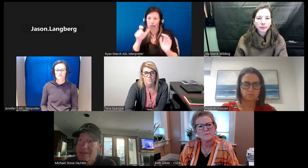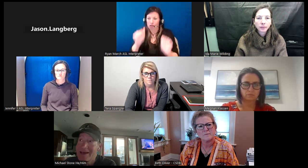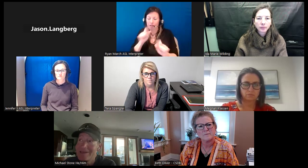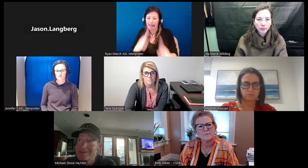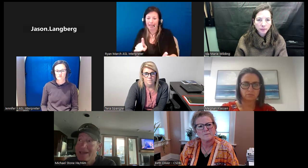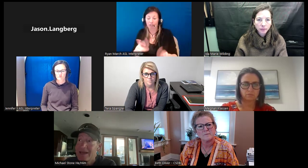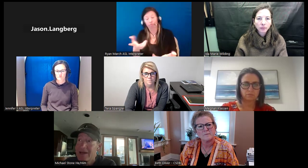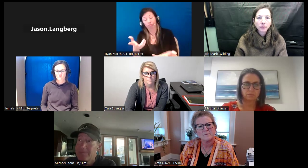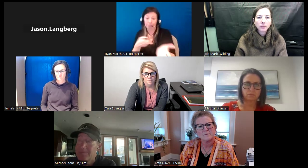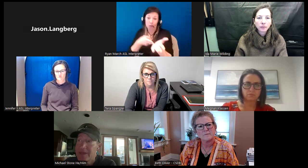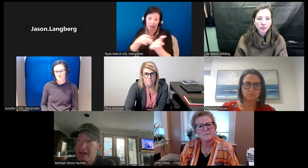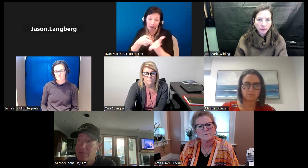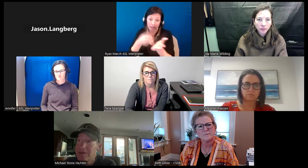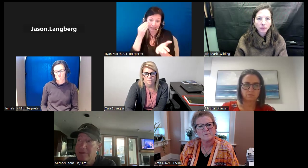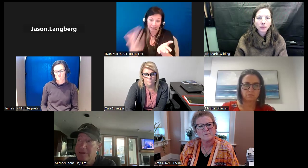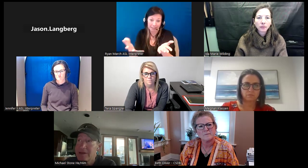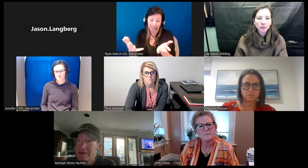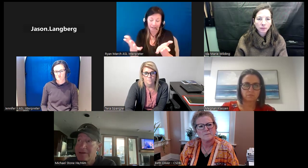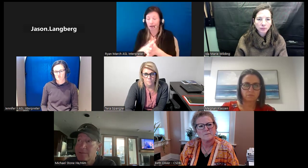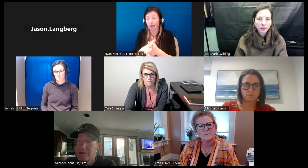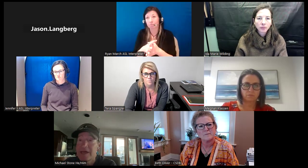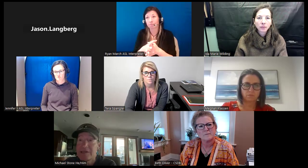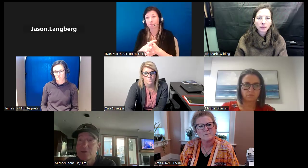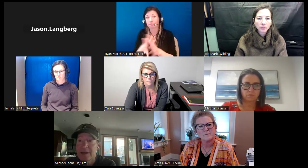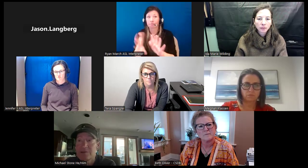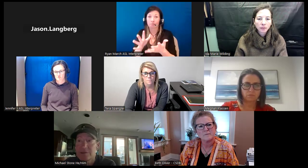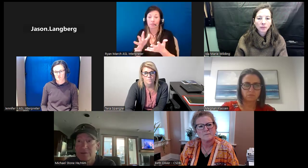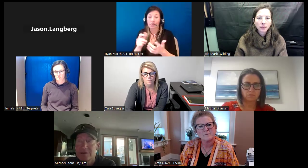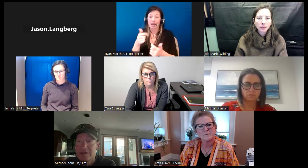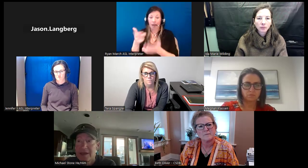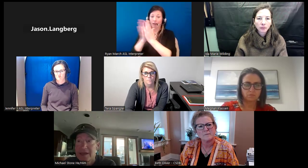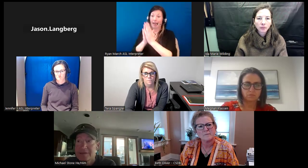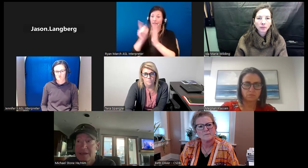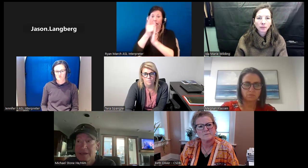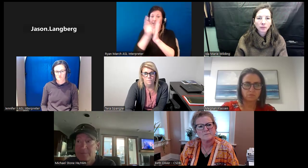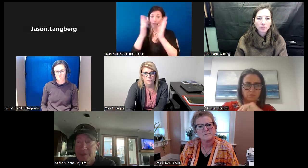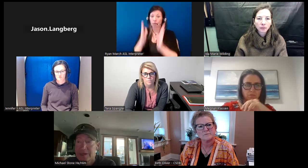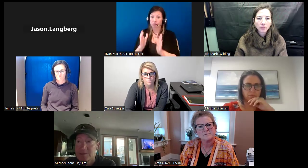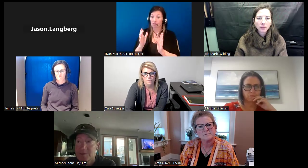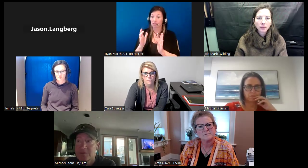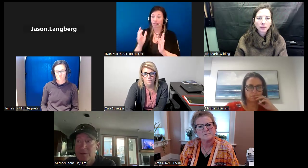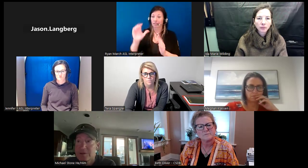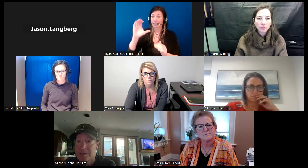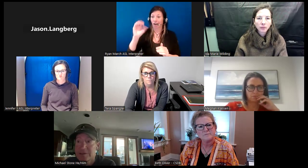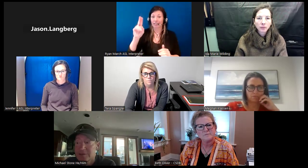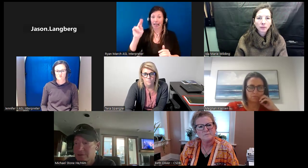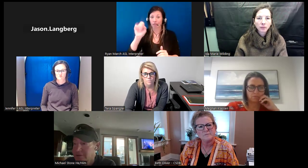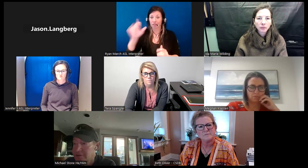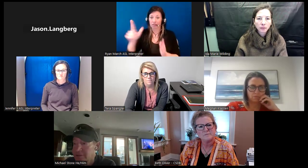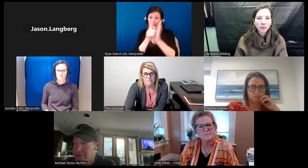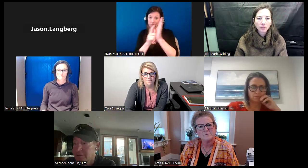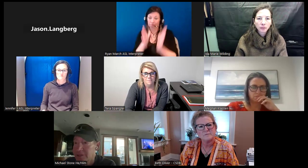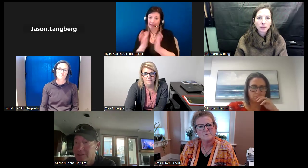To be honest, I would put that to our council and ask them specifically